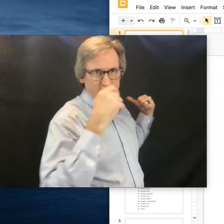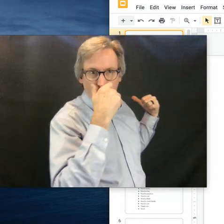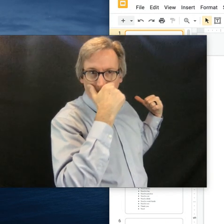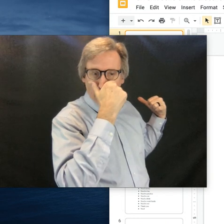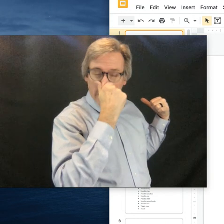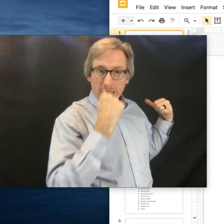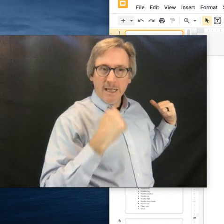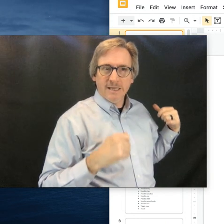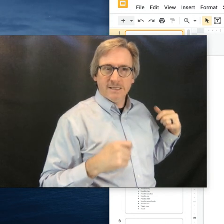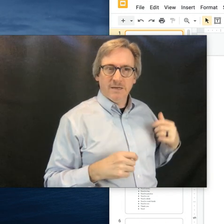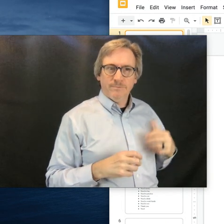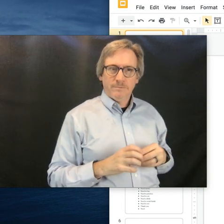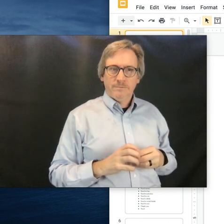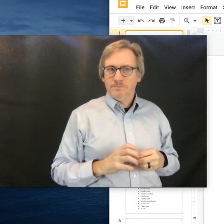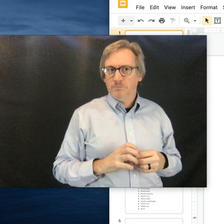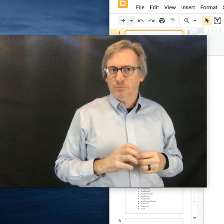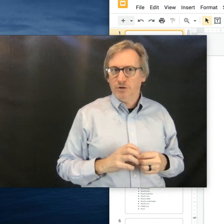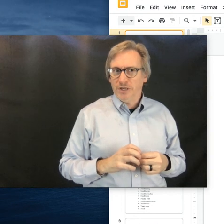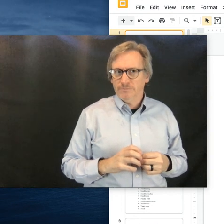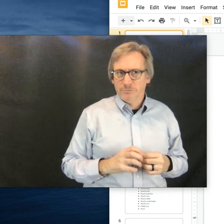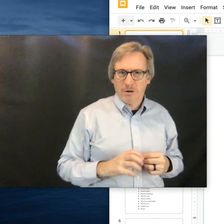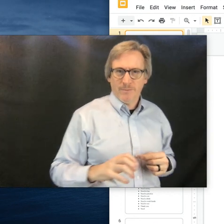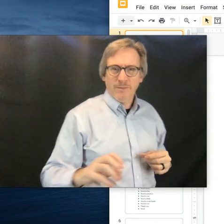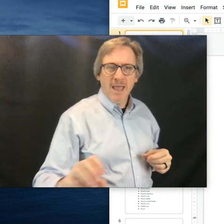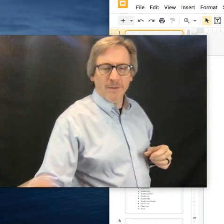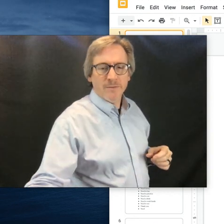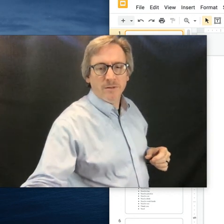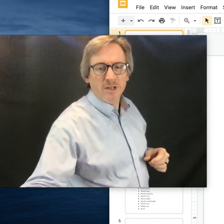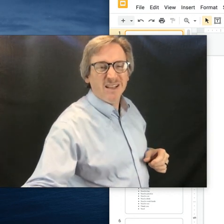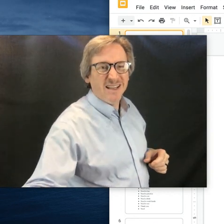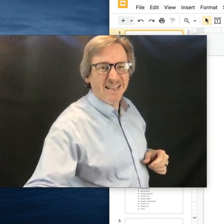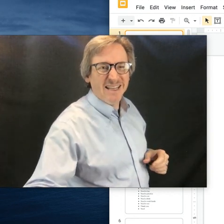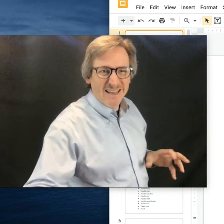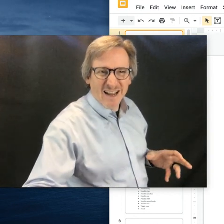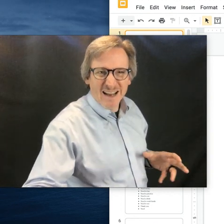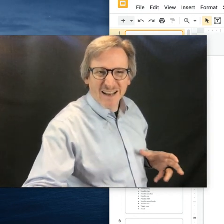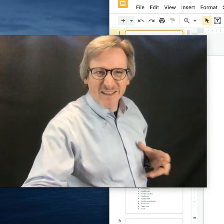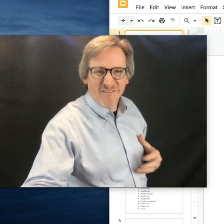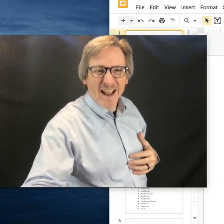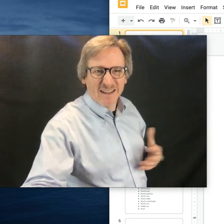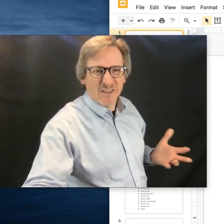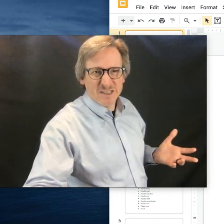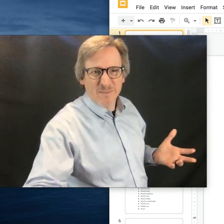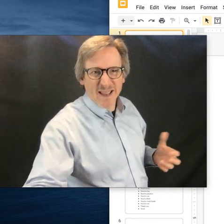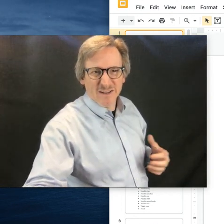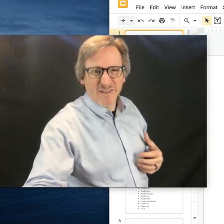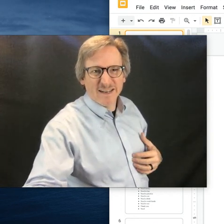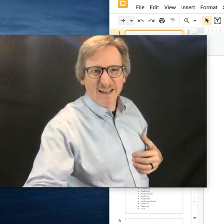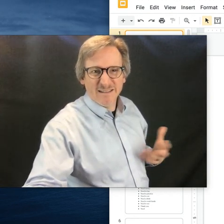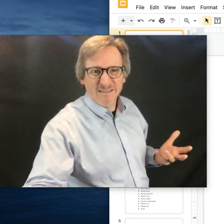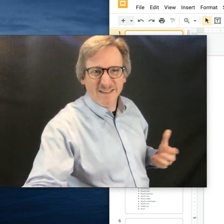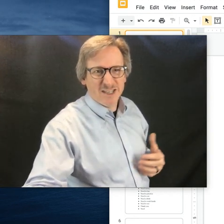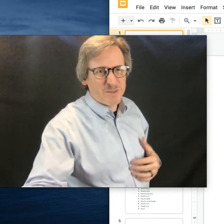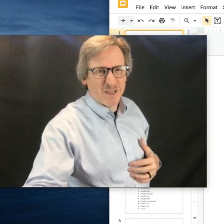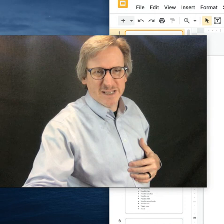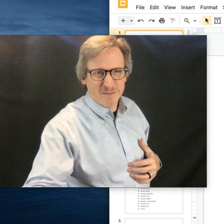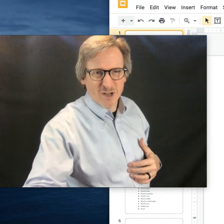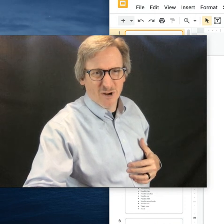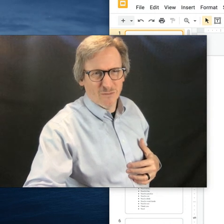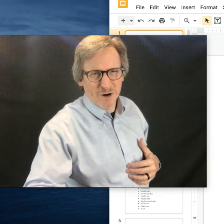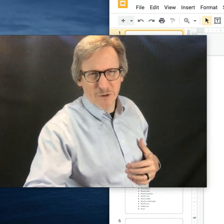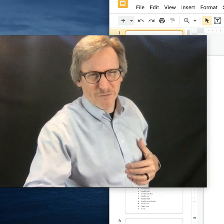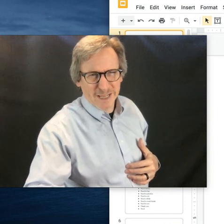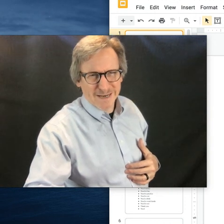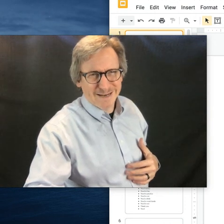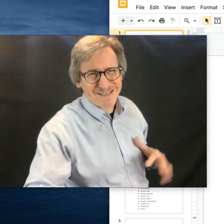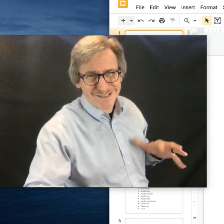side of this wall. It's pretty crappy. Anyway, not the fact that there's a band, the fact that they just play the same song